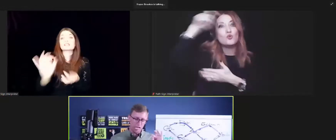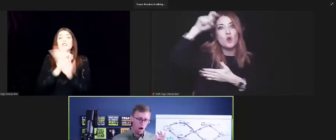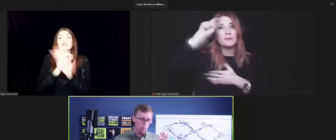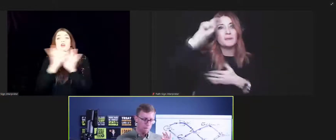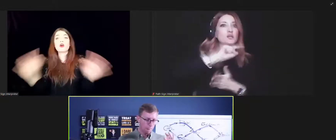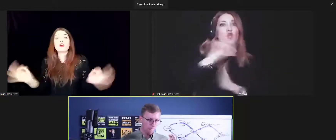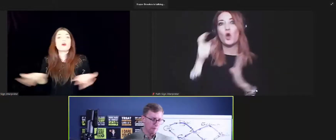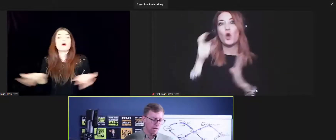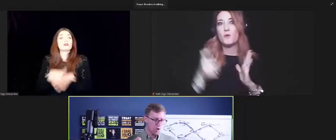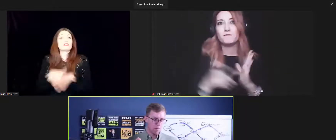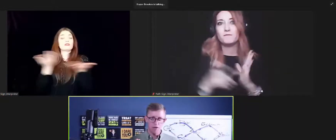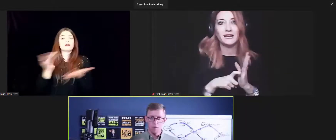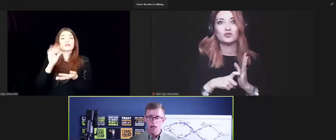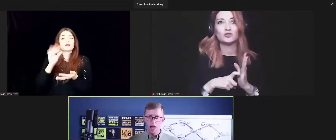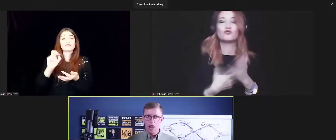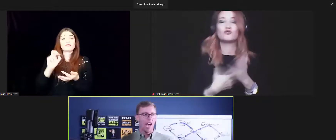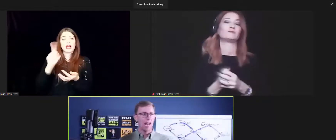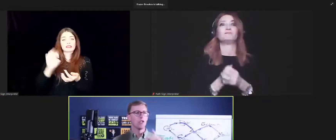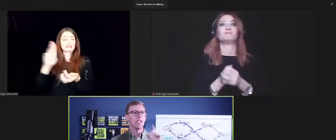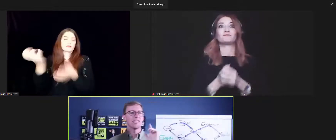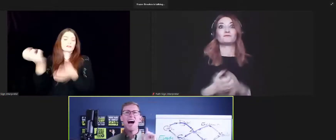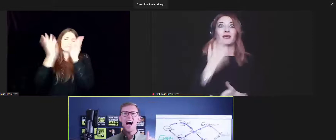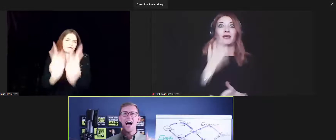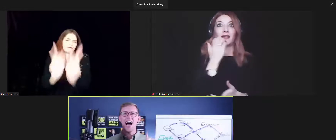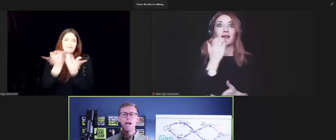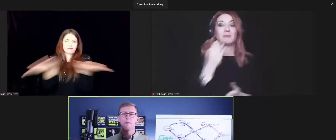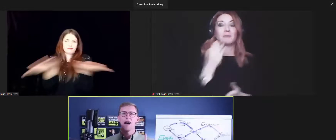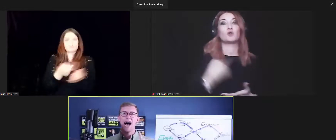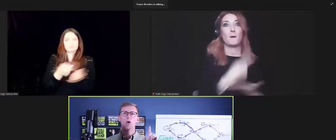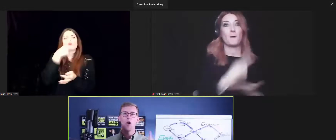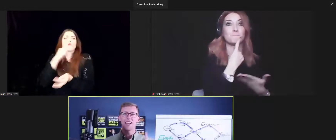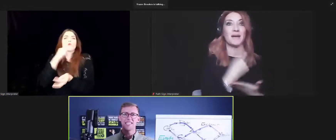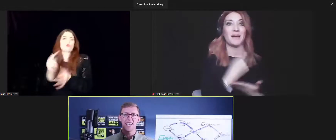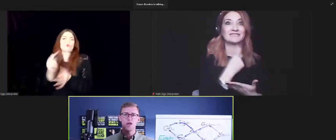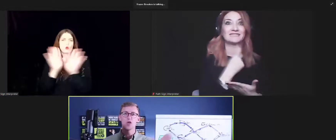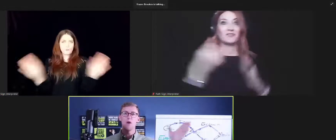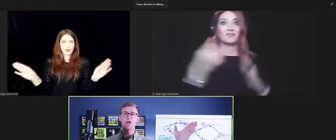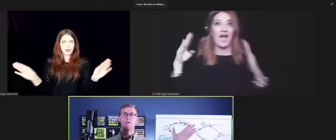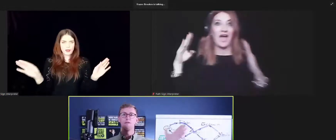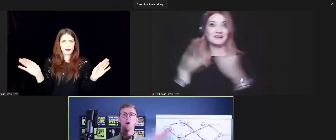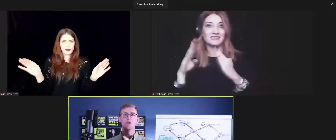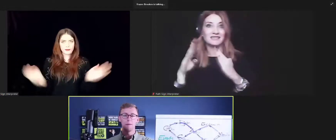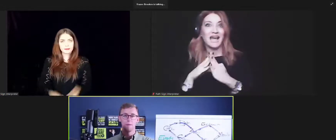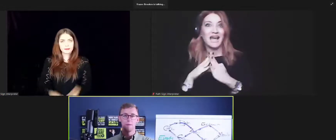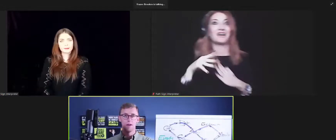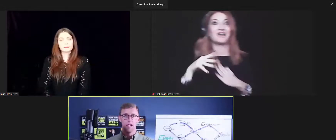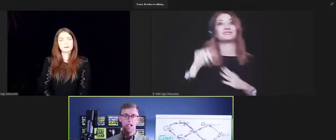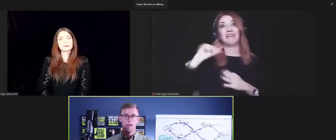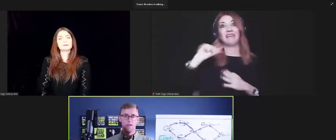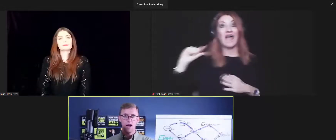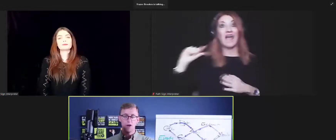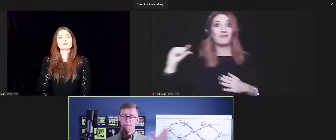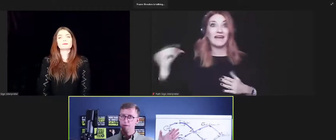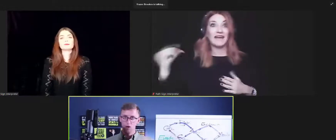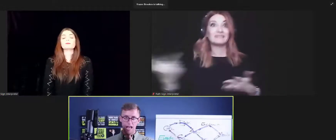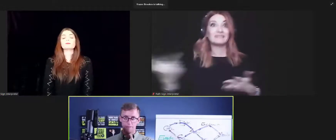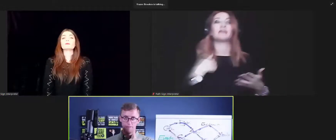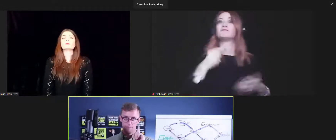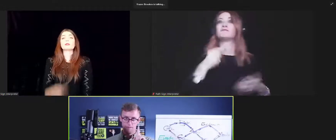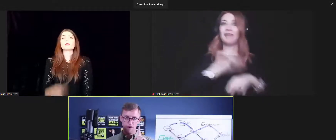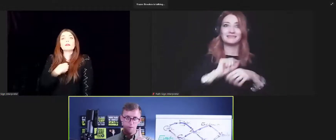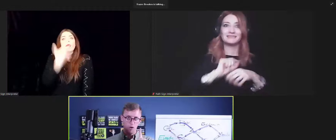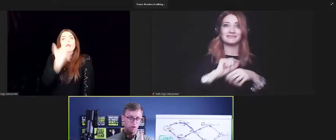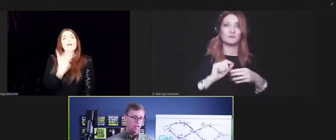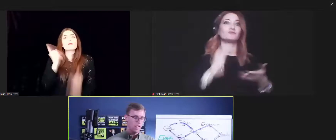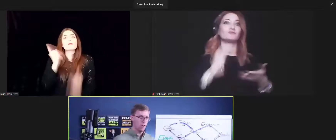say go. I'm going to do it with you. And I want you to time how long it takes you to write your full name, right? Your full name.